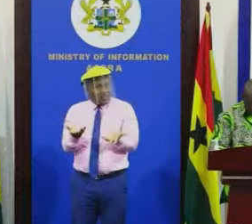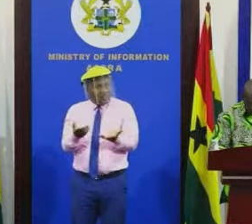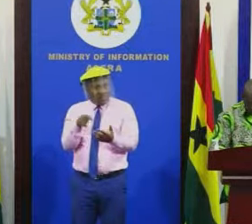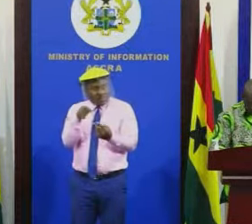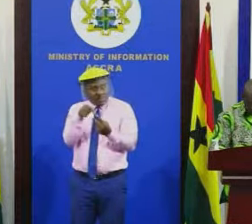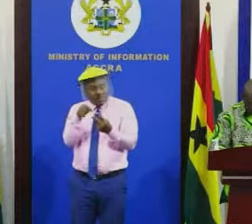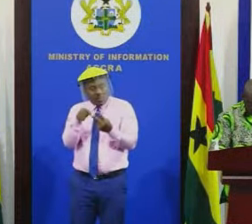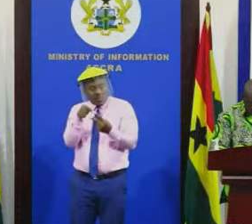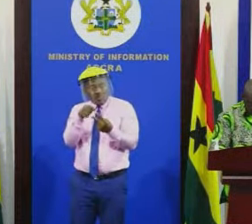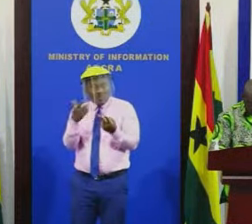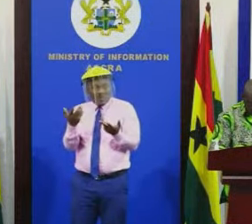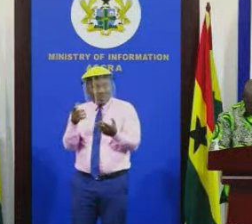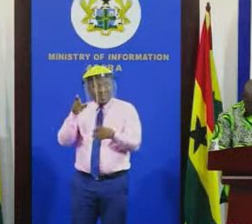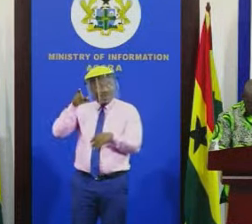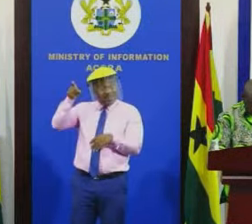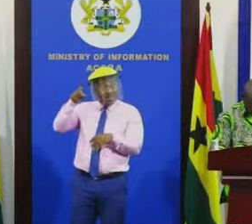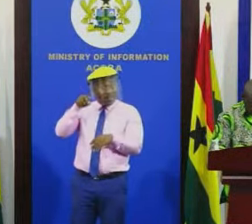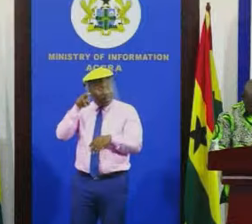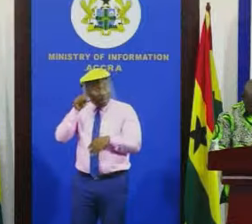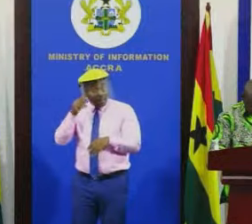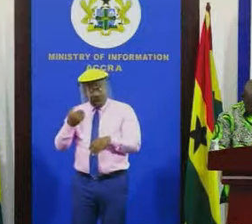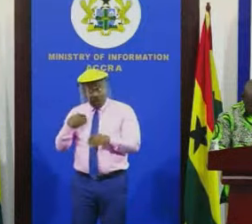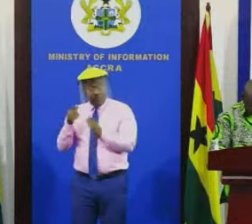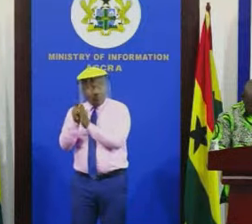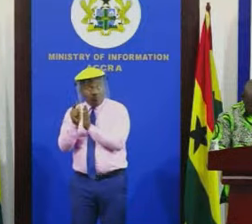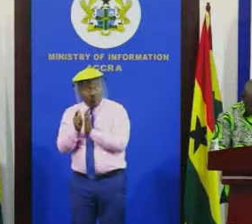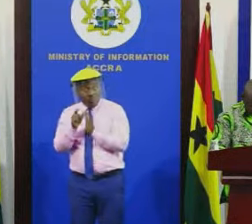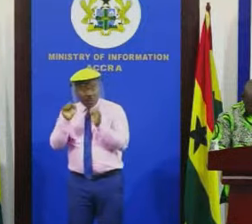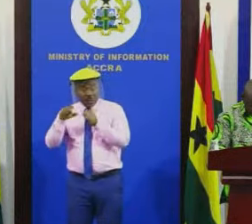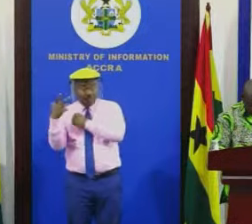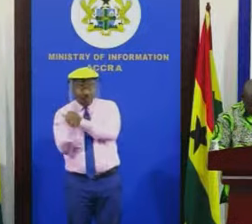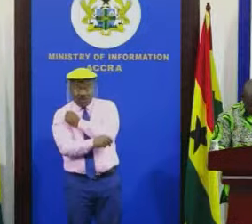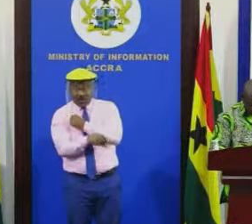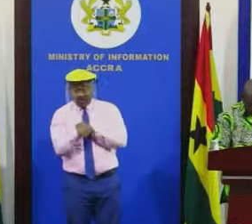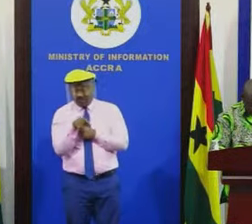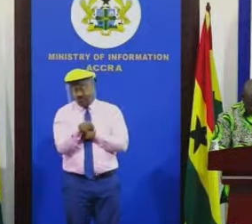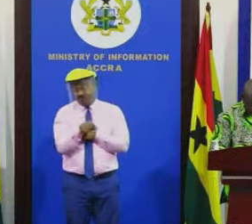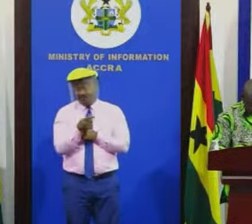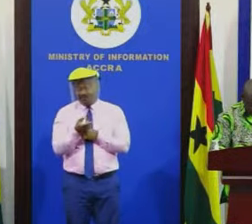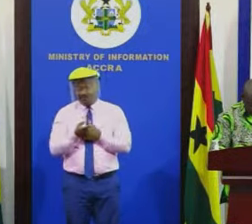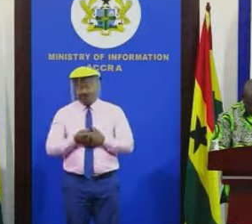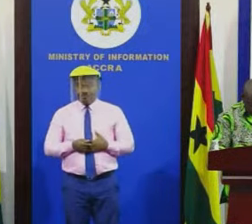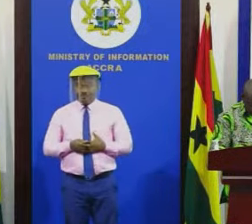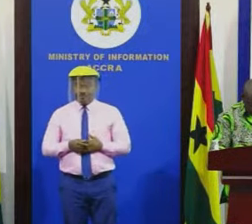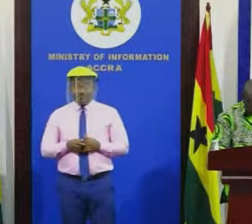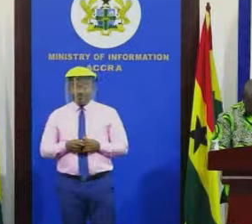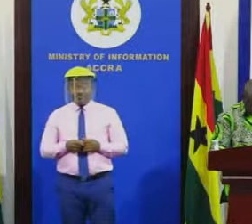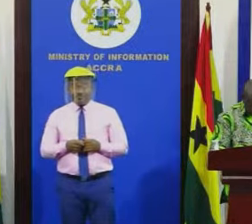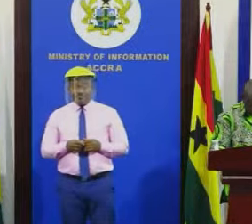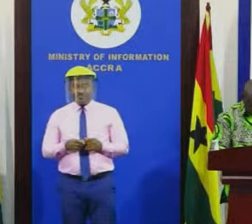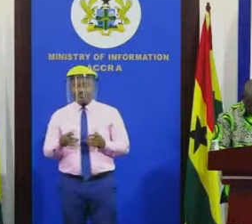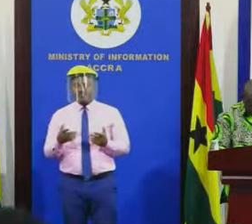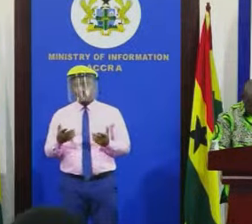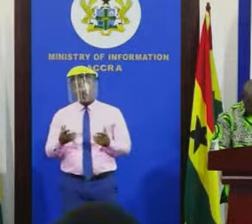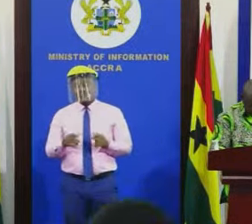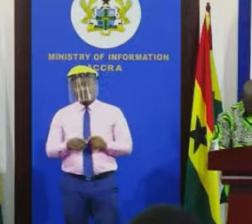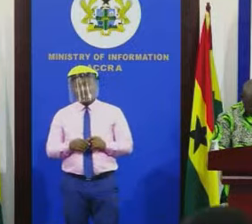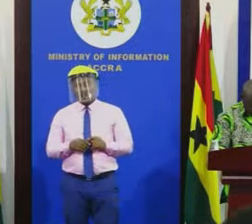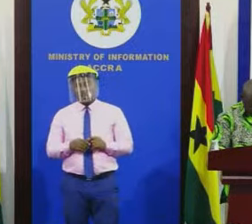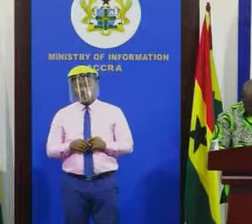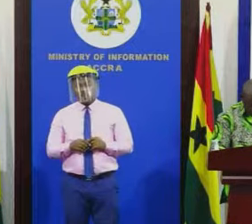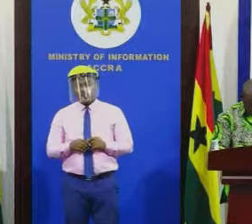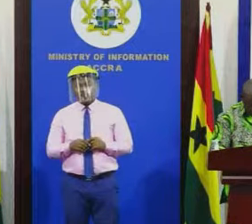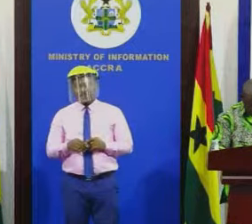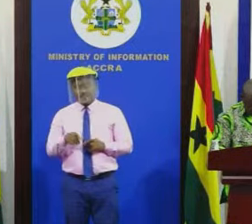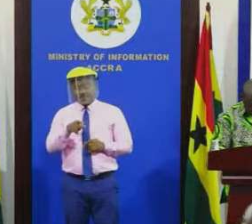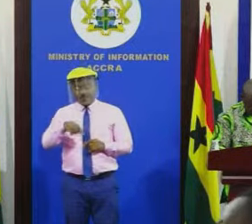their legislative framework permits them to handle them or deal with them effectively. But as I also mentioned, since